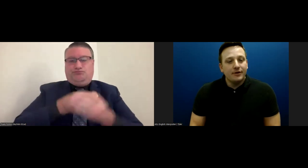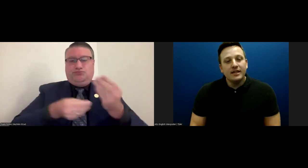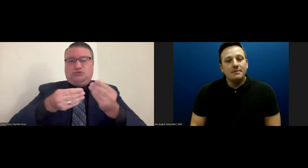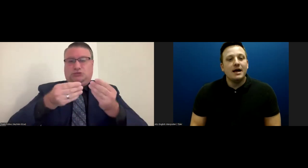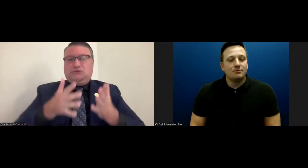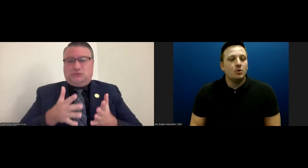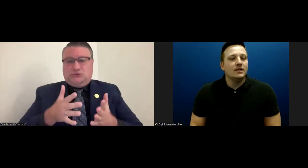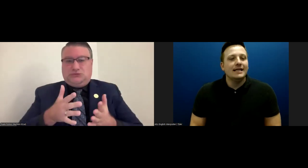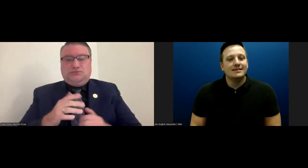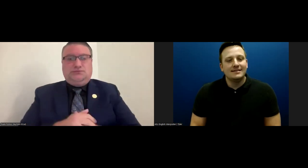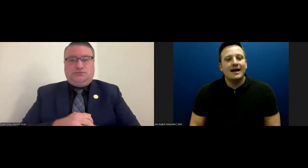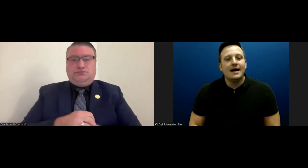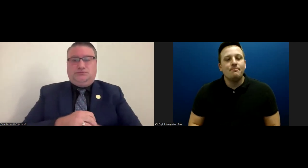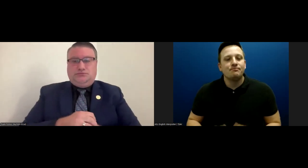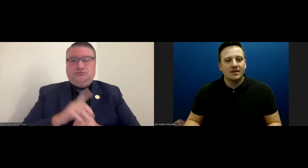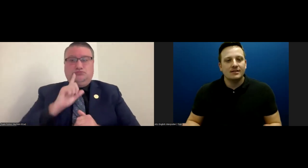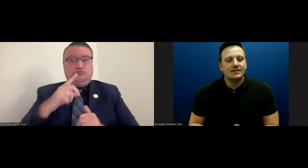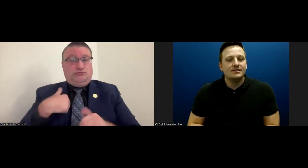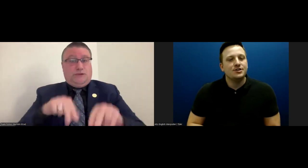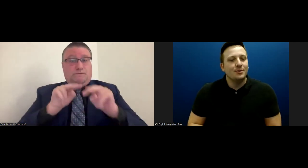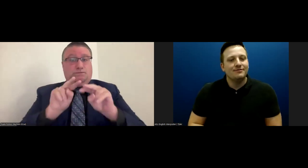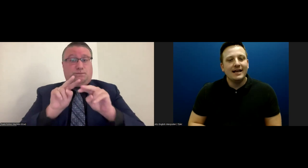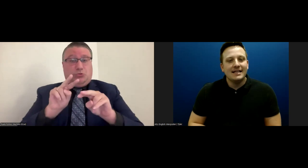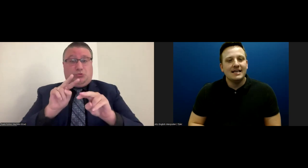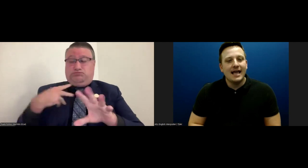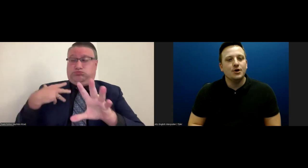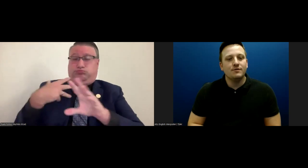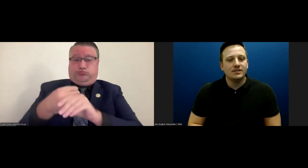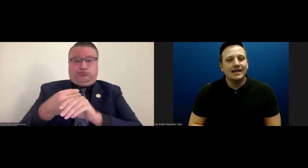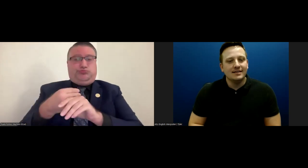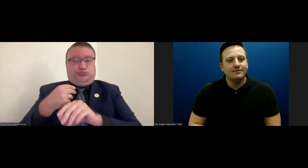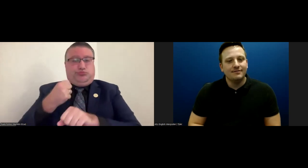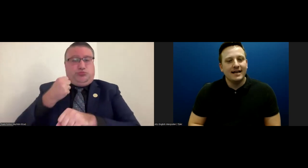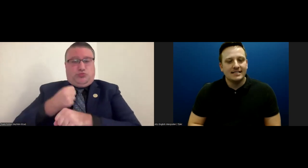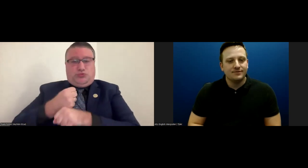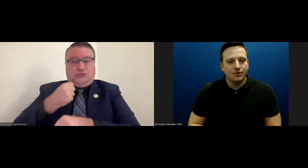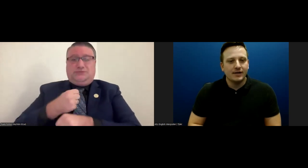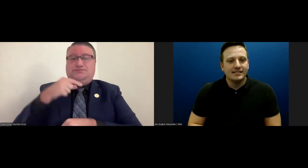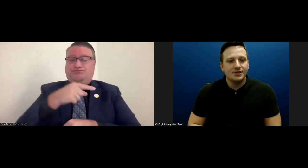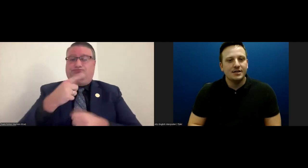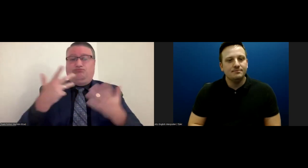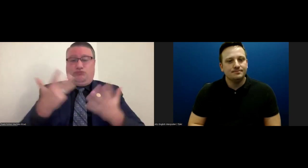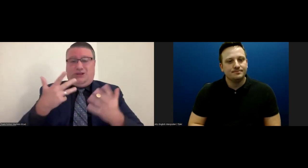Primarily, my role is to do with financing and oversight of the finances for the organization.